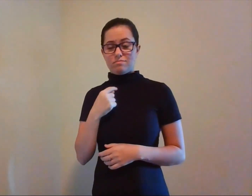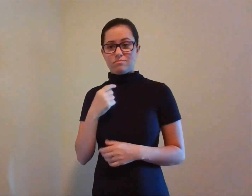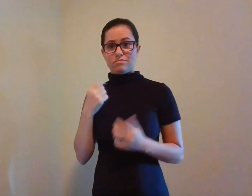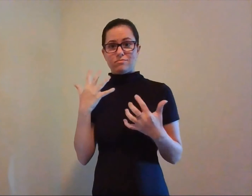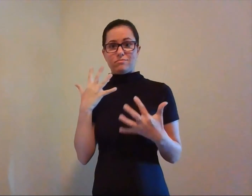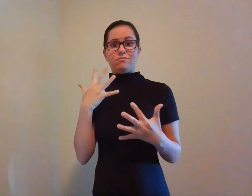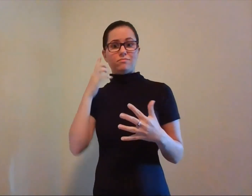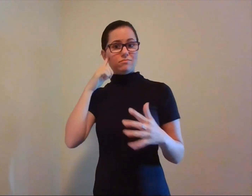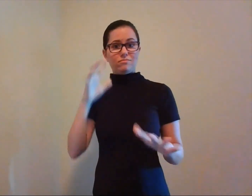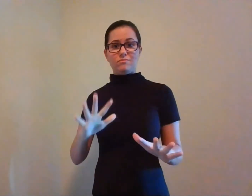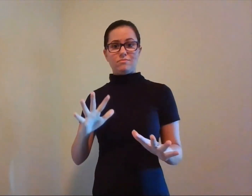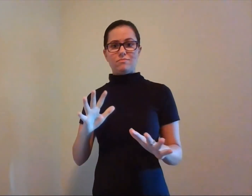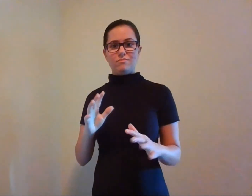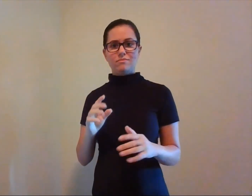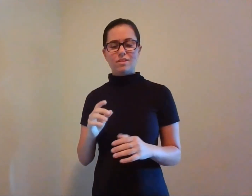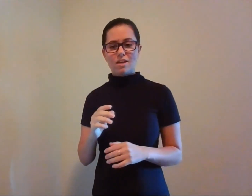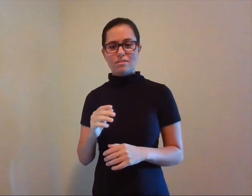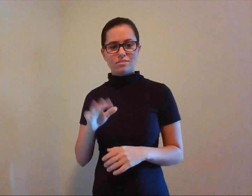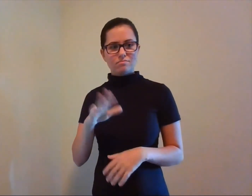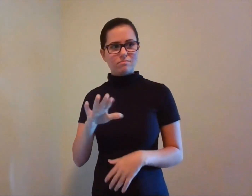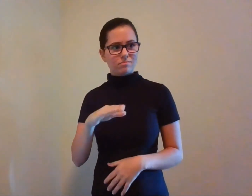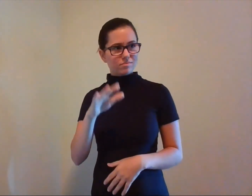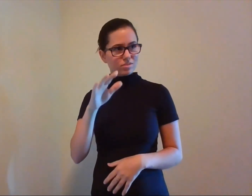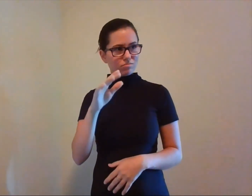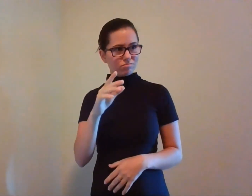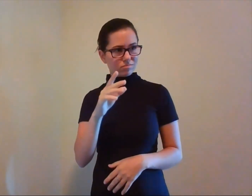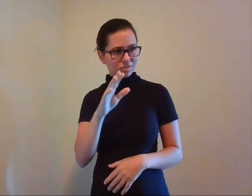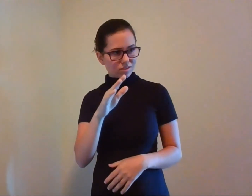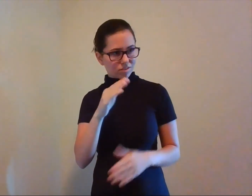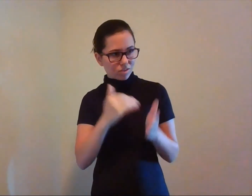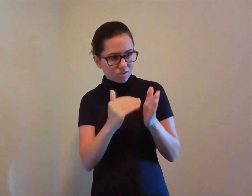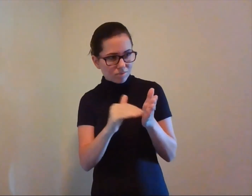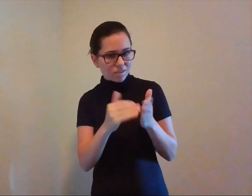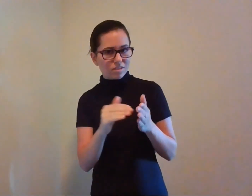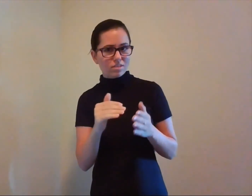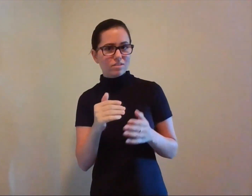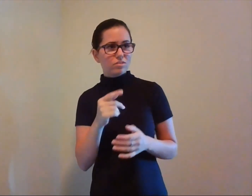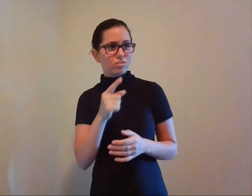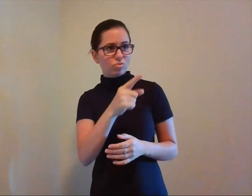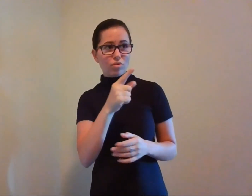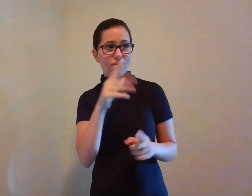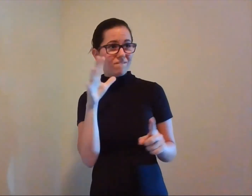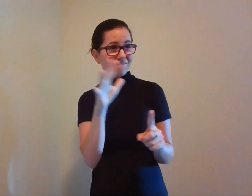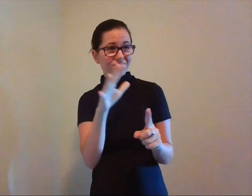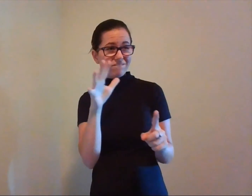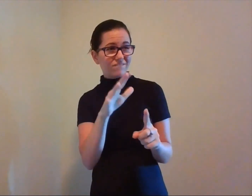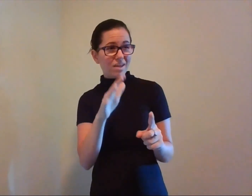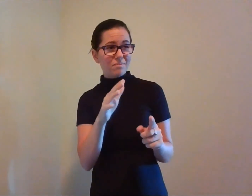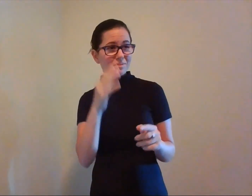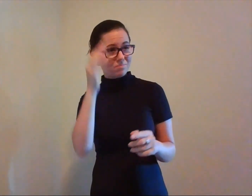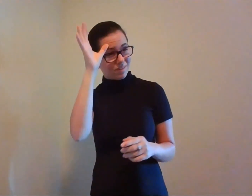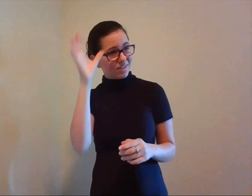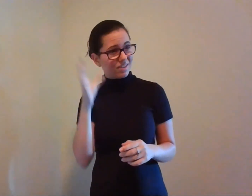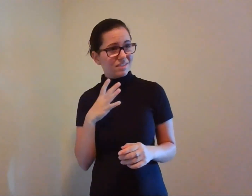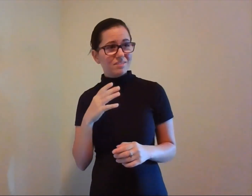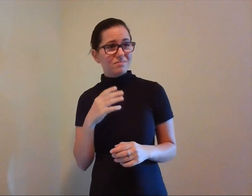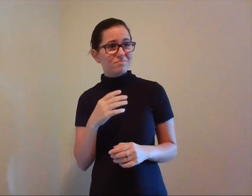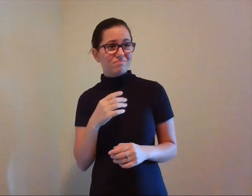there wasn't a sign. So then I was like, what? I just saw a movie with this guy in it. I just saw a movie, and this guy was the villain. He was the